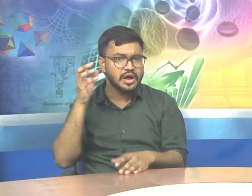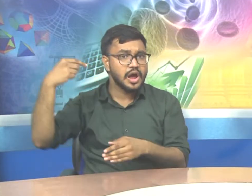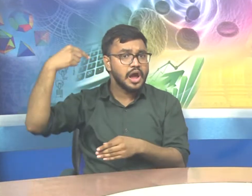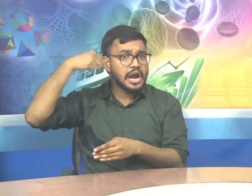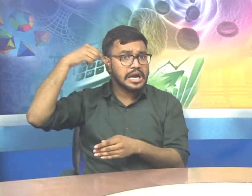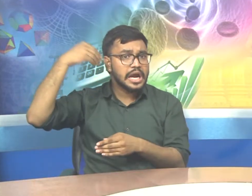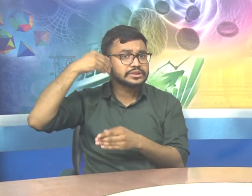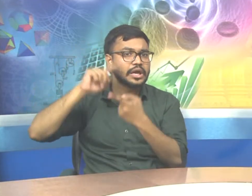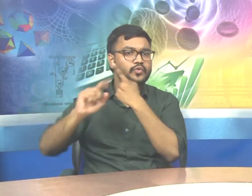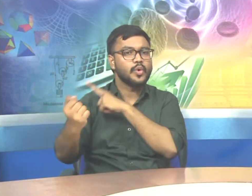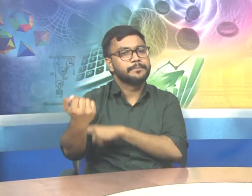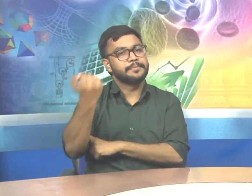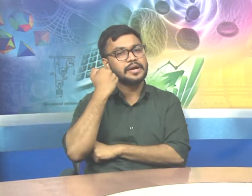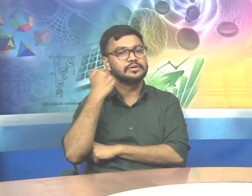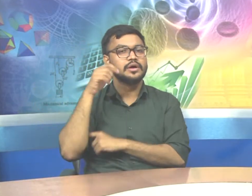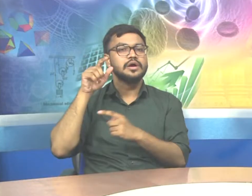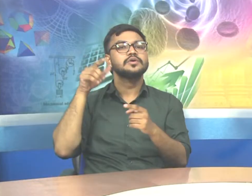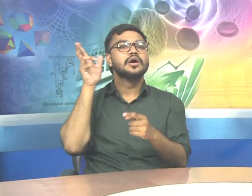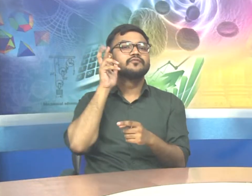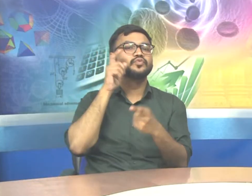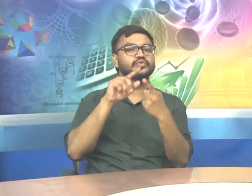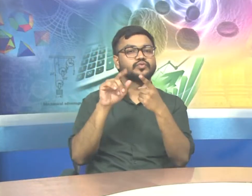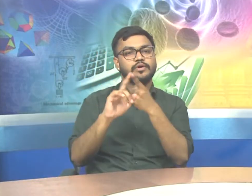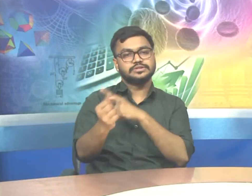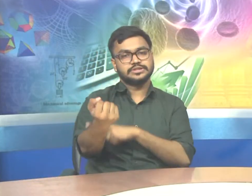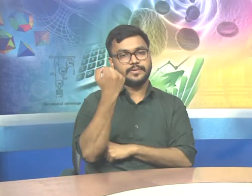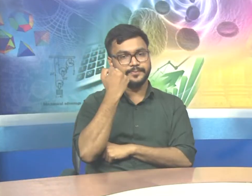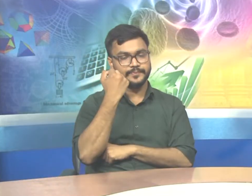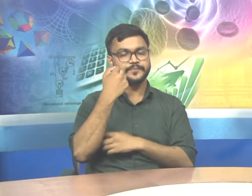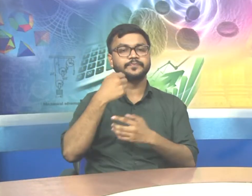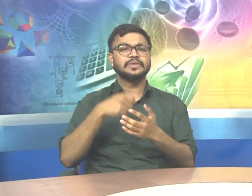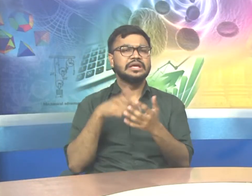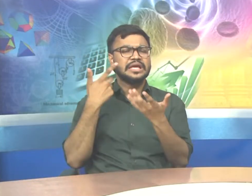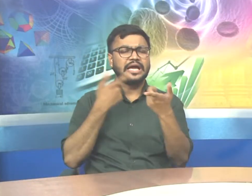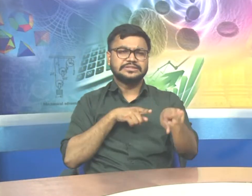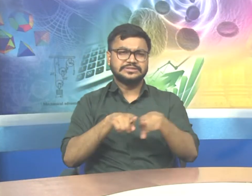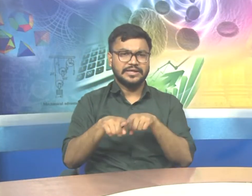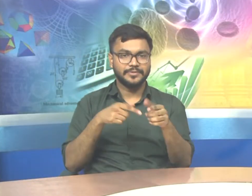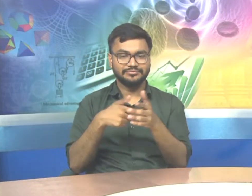Sound energy is the form of energy that helps us to hear.